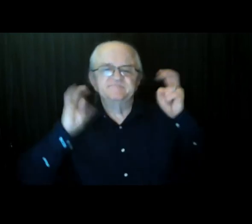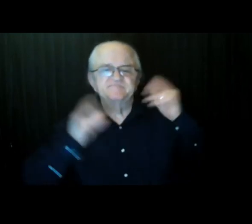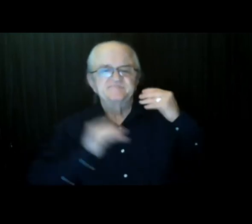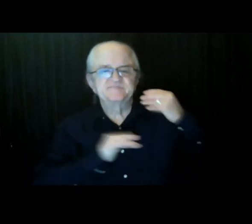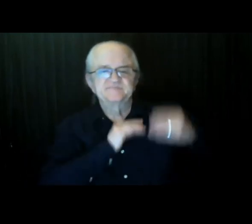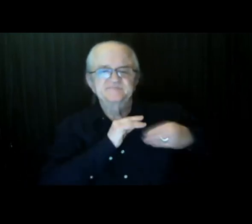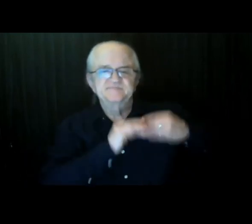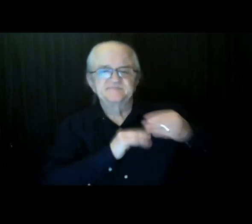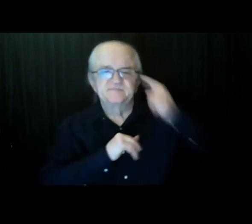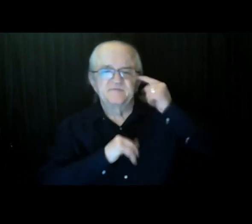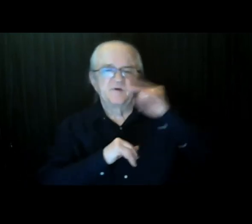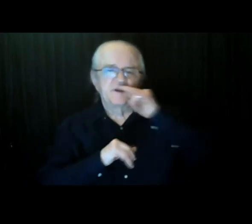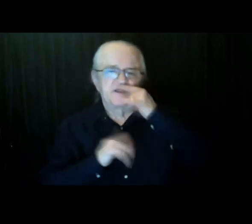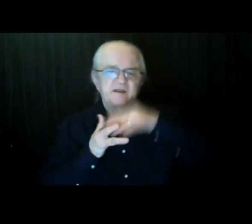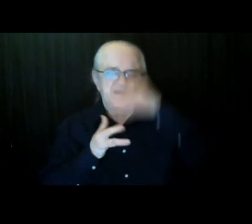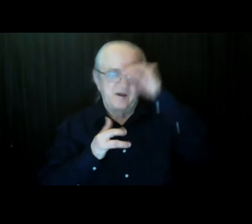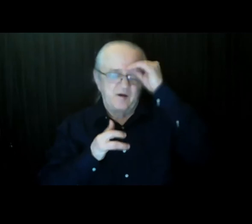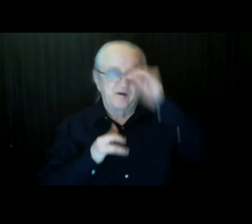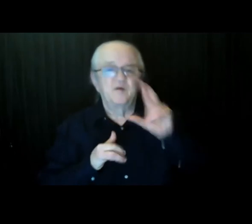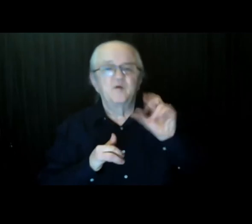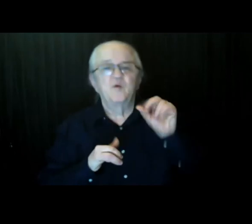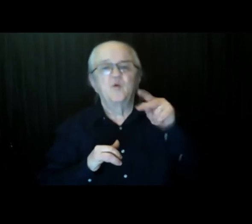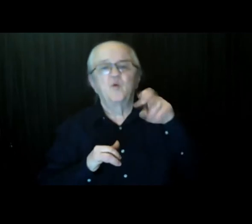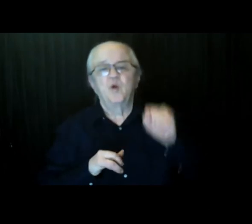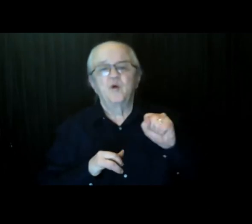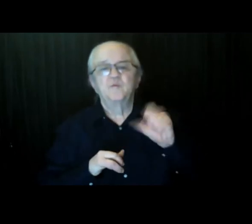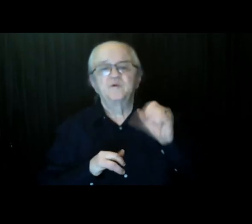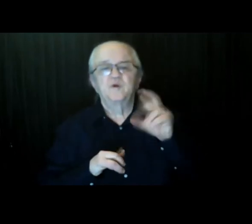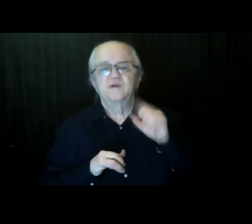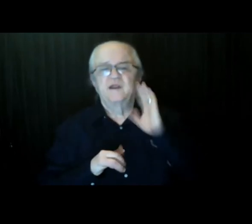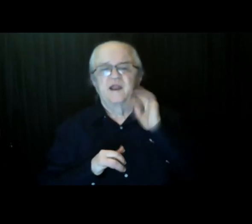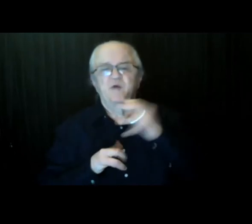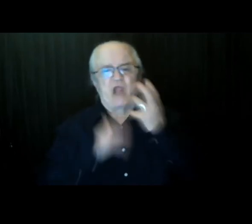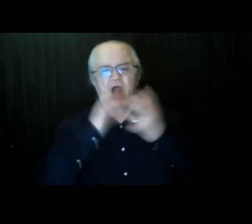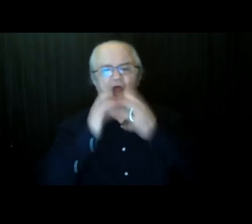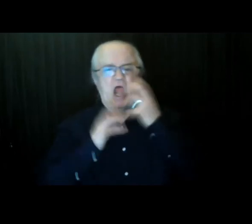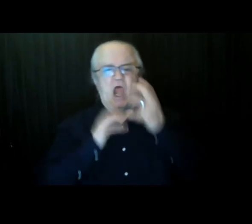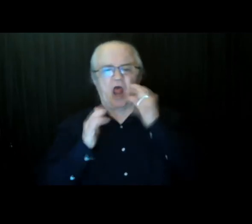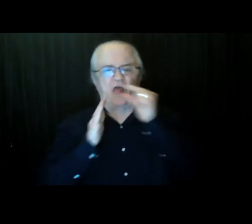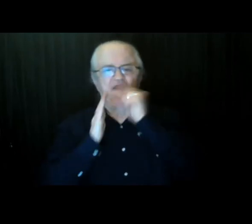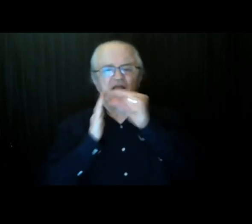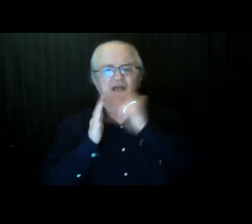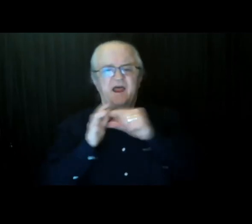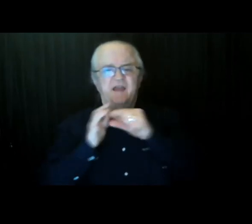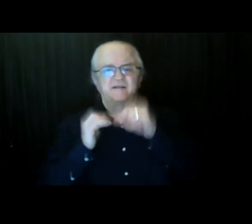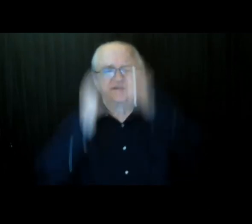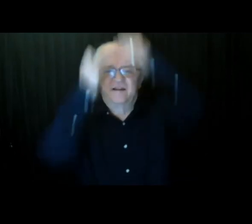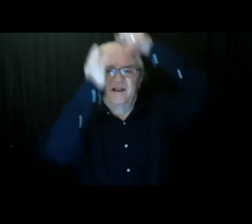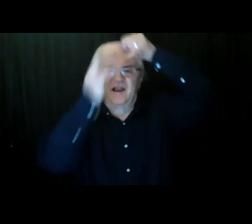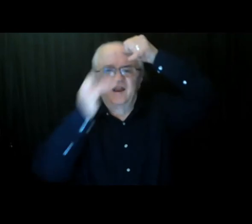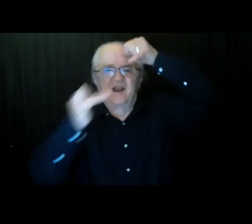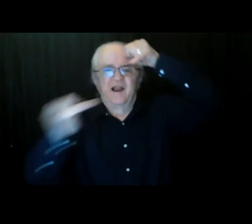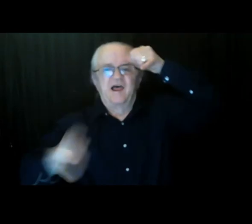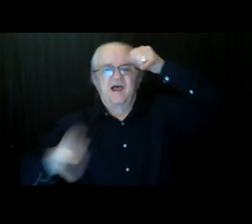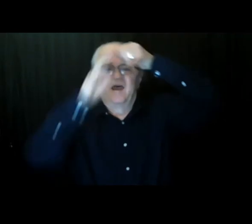ropes course. And they would cry out the line in this chorus as they would grab hold of the zip line and then just freely